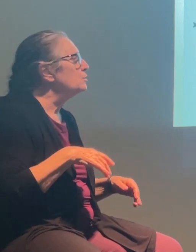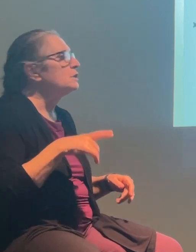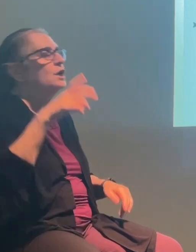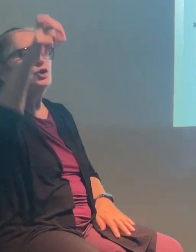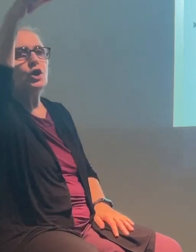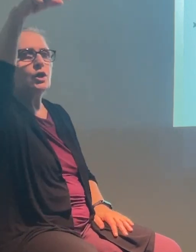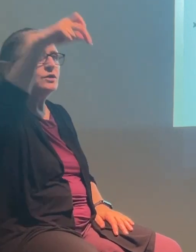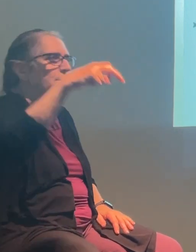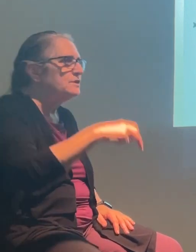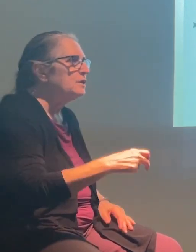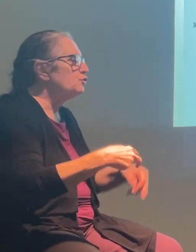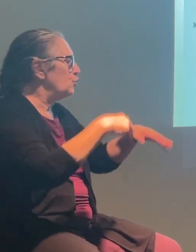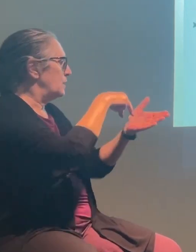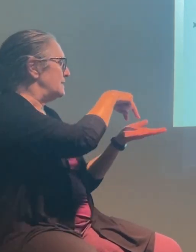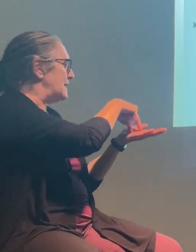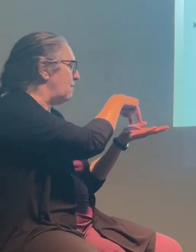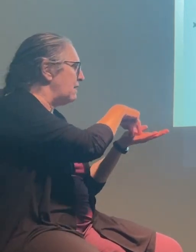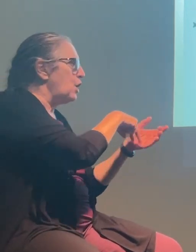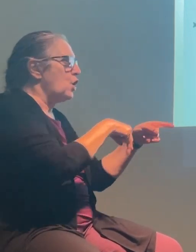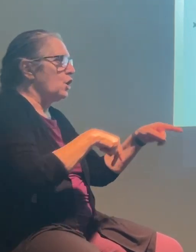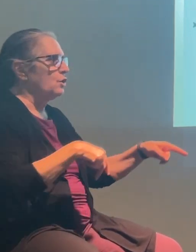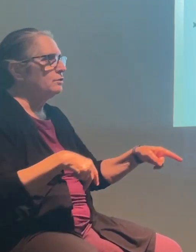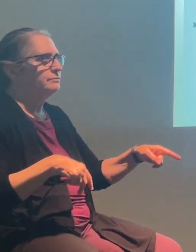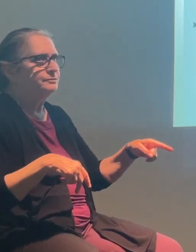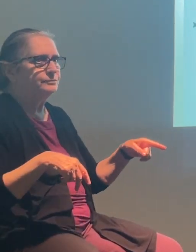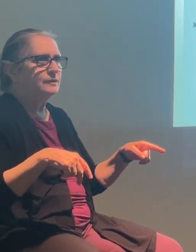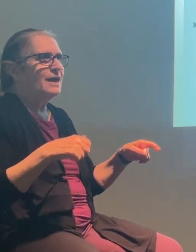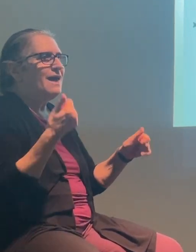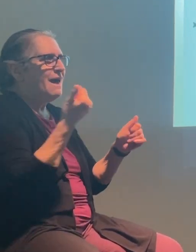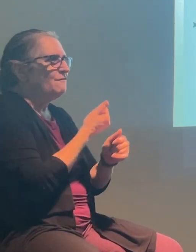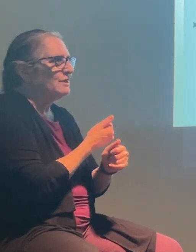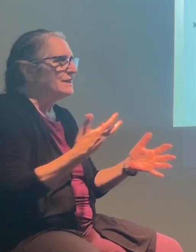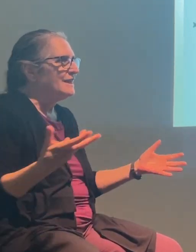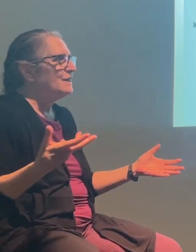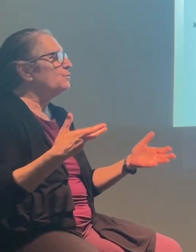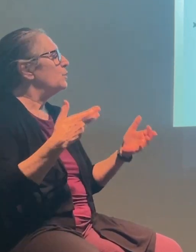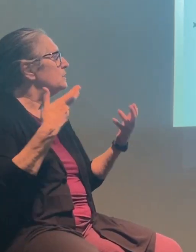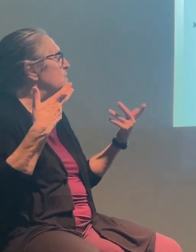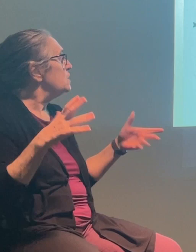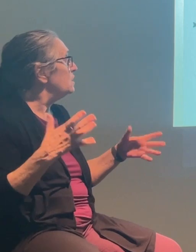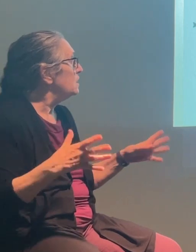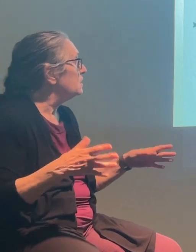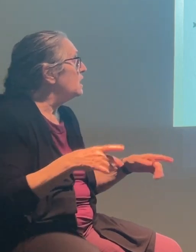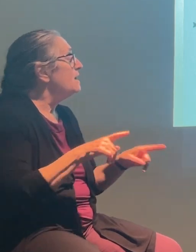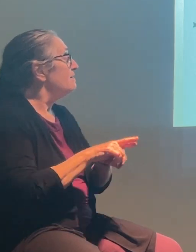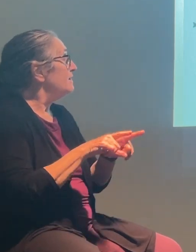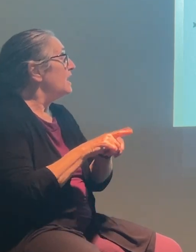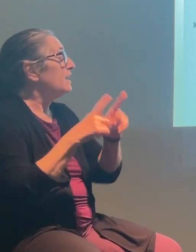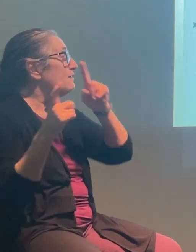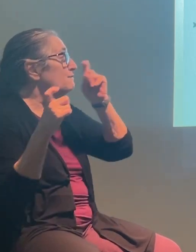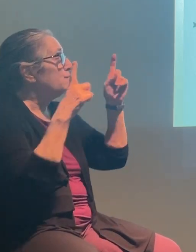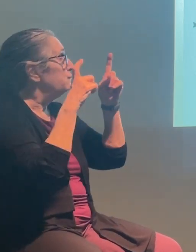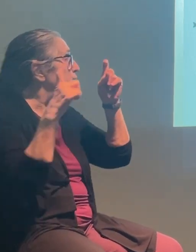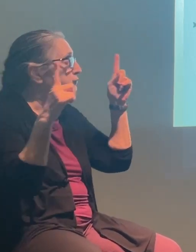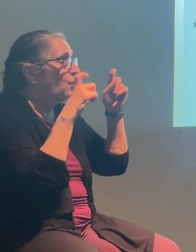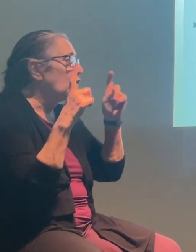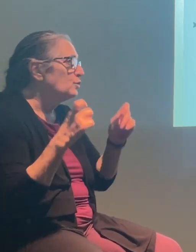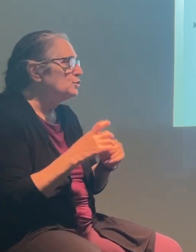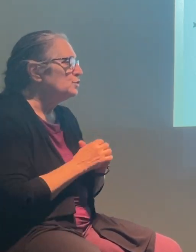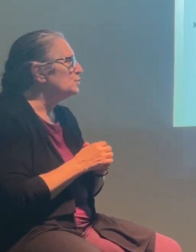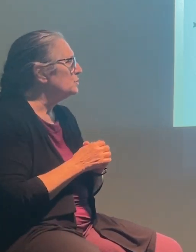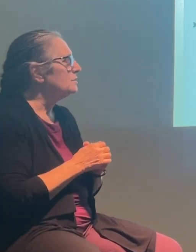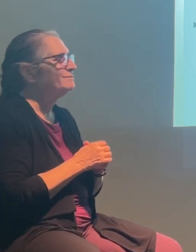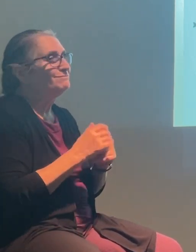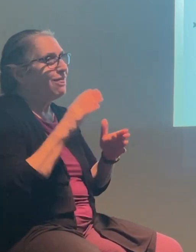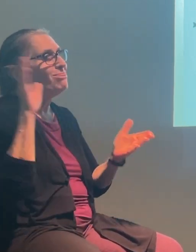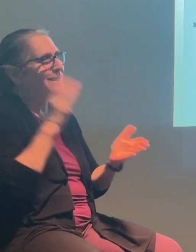down the stairs. You're going to stand there. I'm going to do the thing. Everything was done the way now we think of a photo shoot, minus 25 assistants.